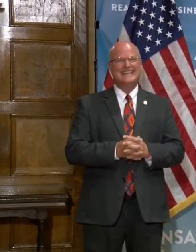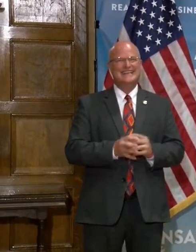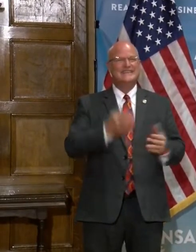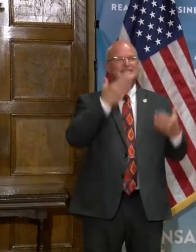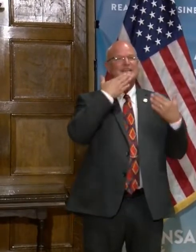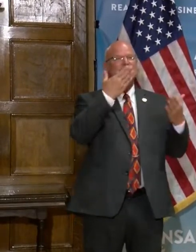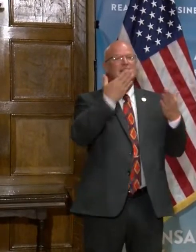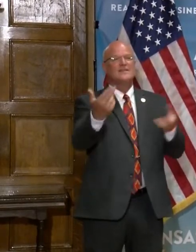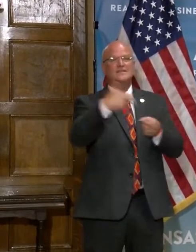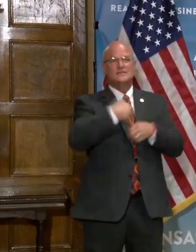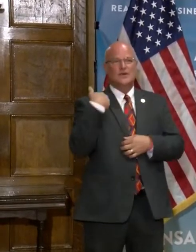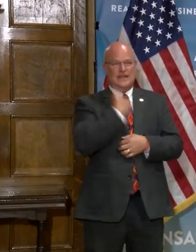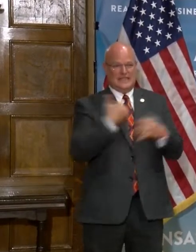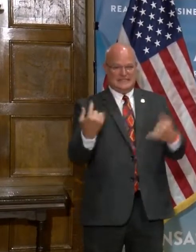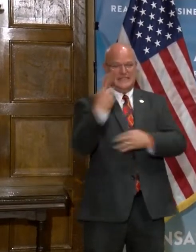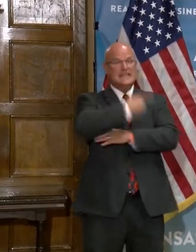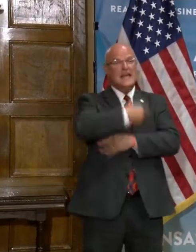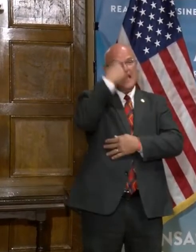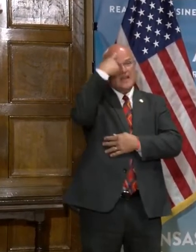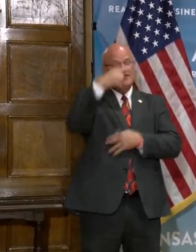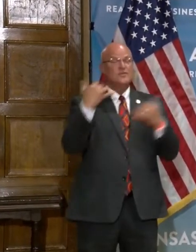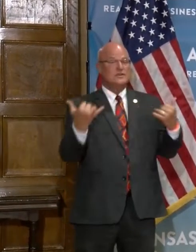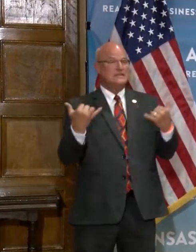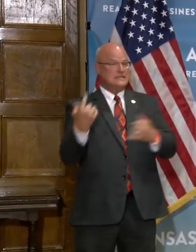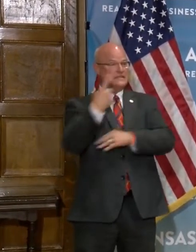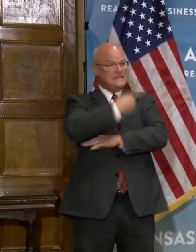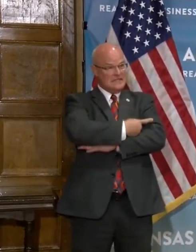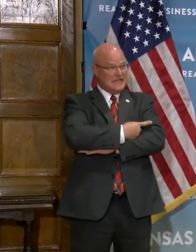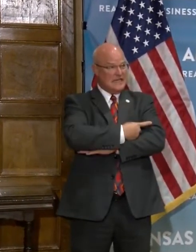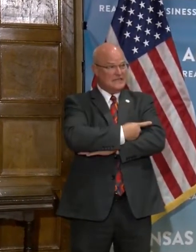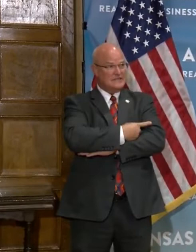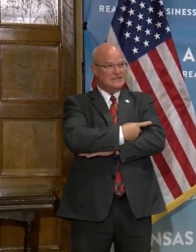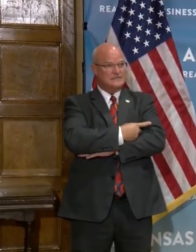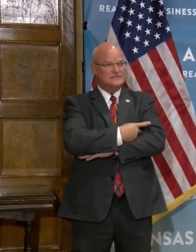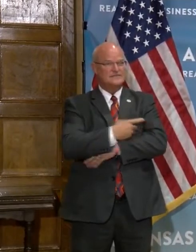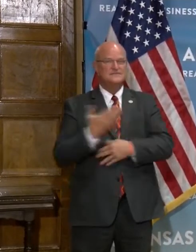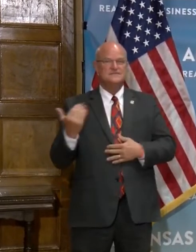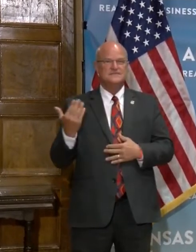Well, thank you for joining me today for today's,